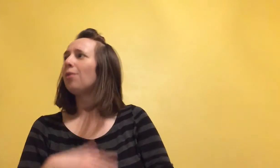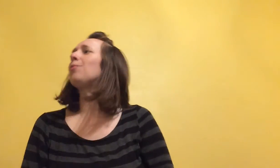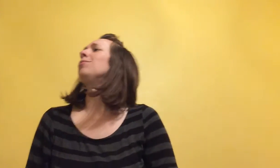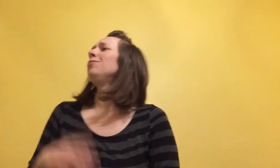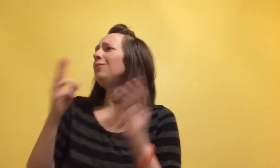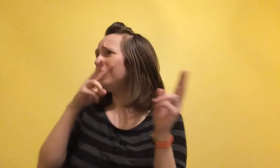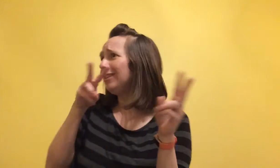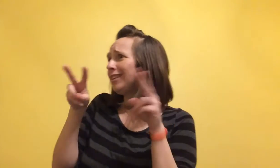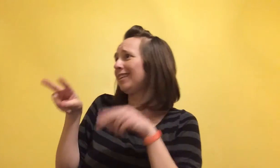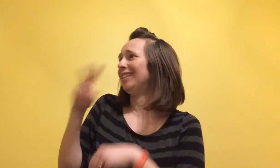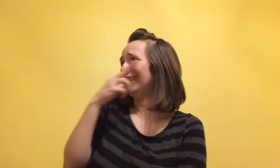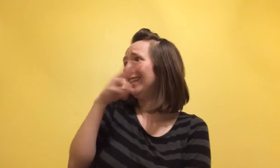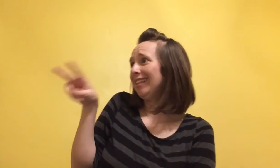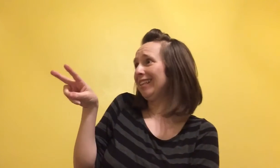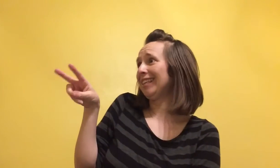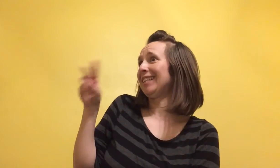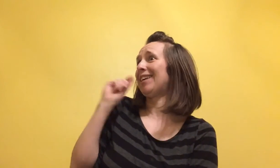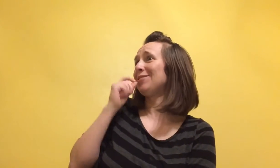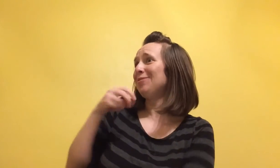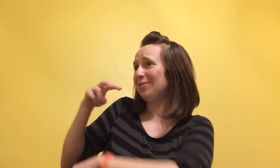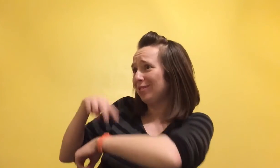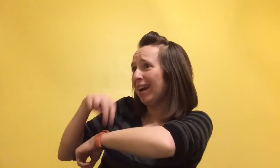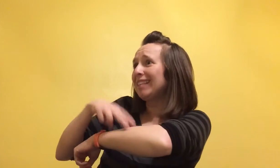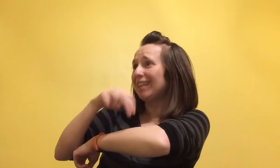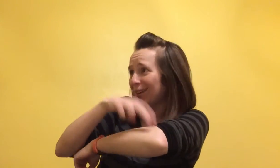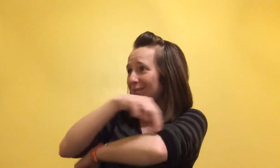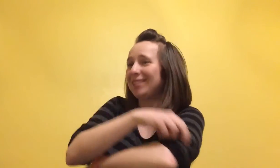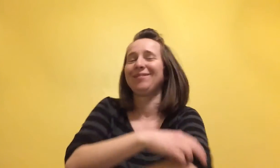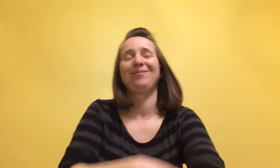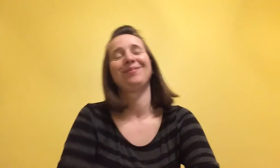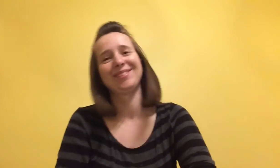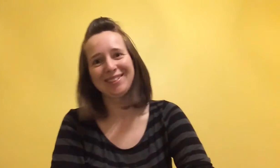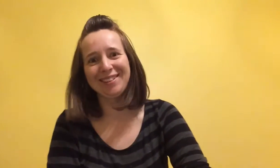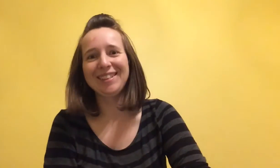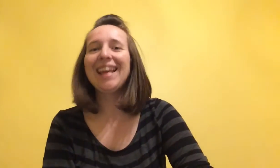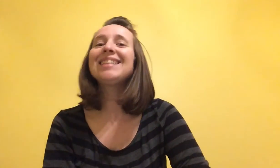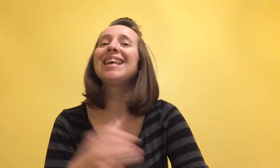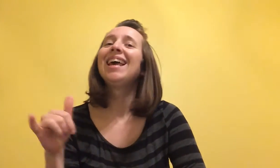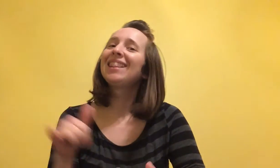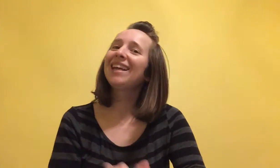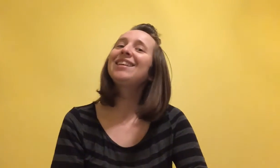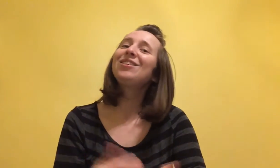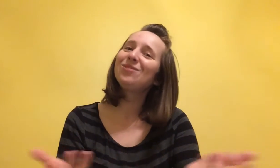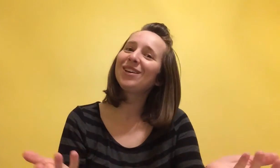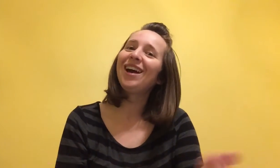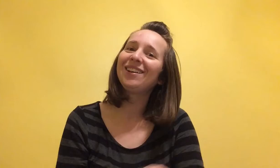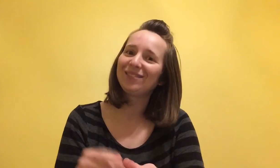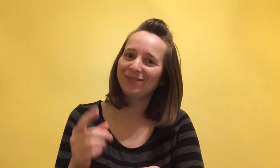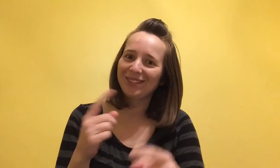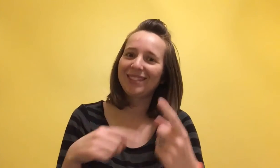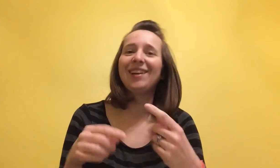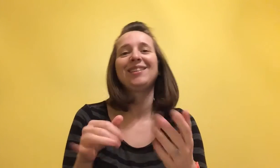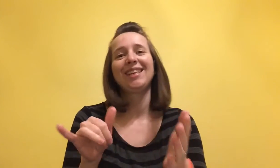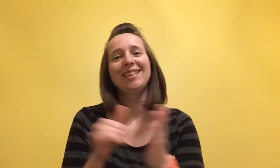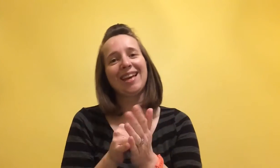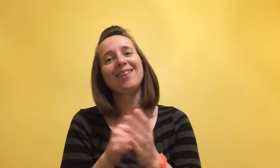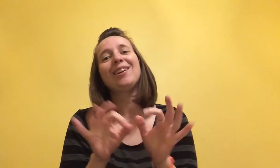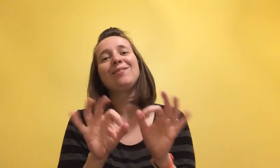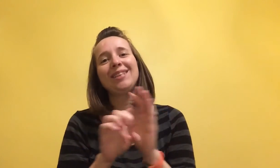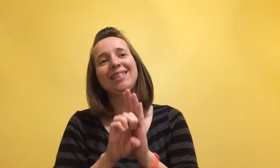Whoa, look at that cool grasshopper. So that's how you would kind of sign like that kind of